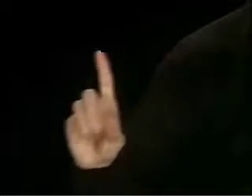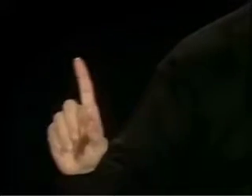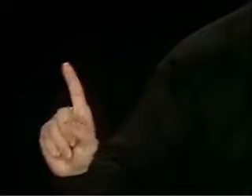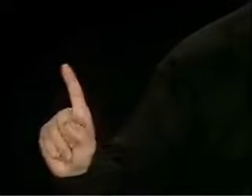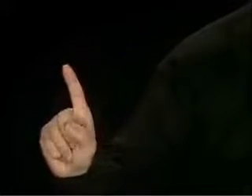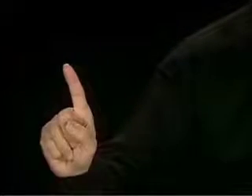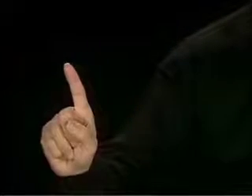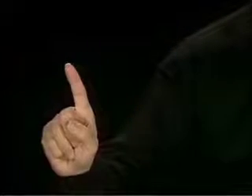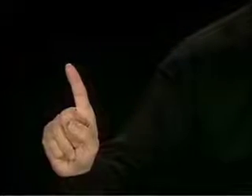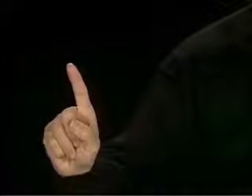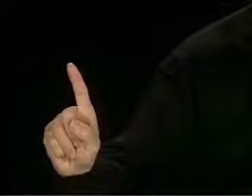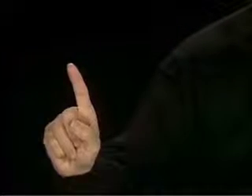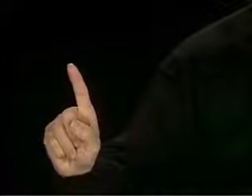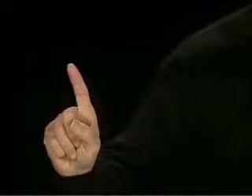61,